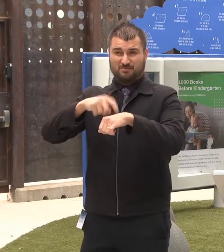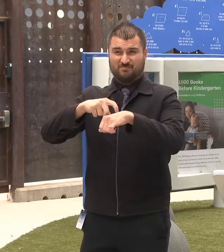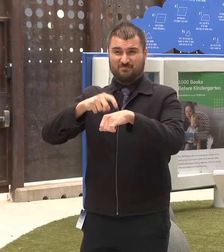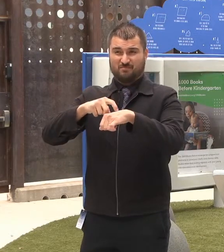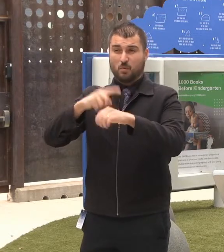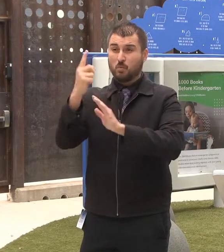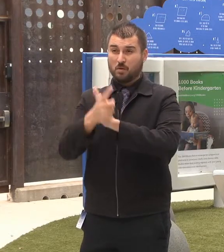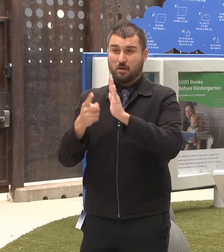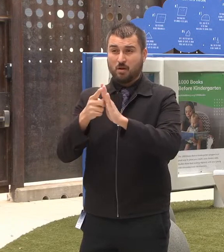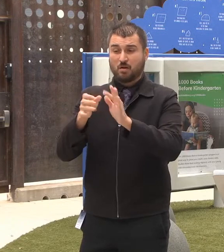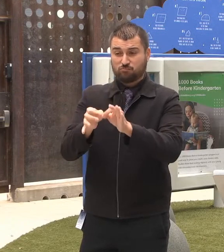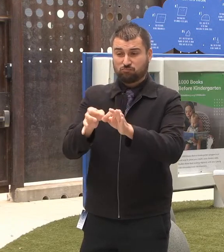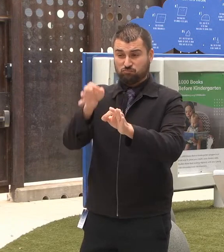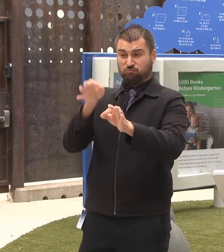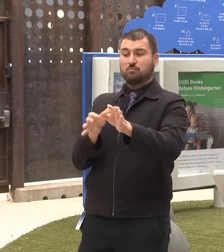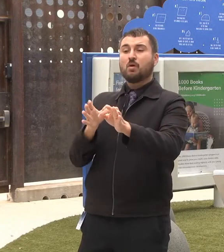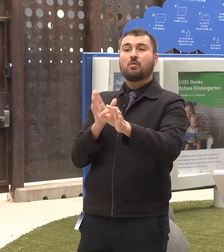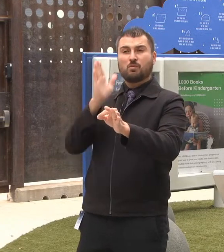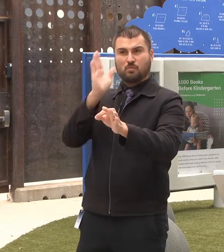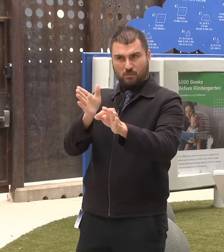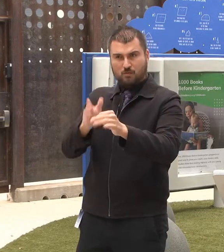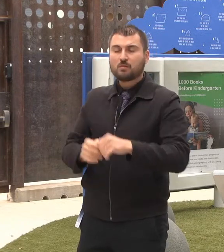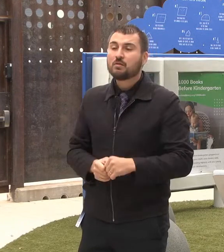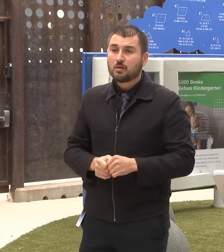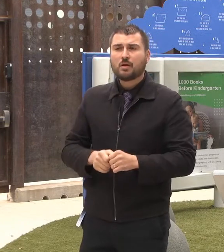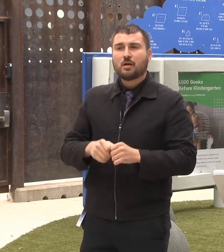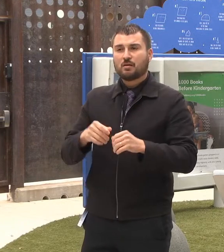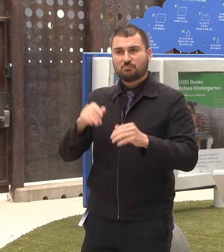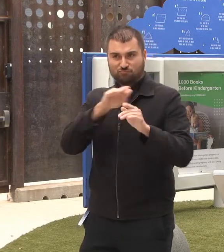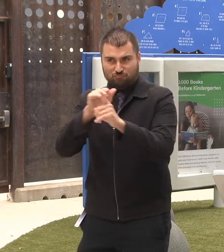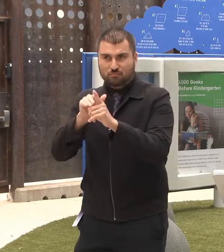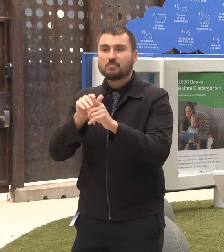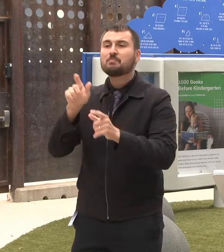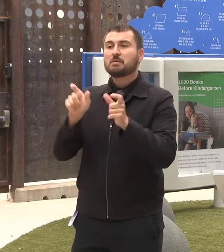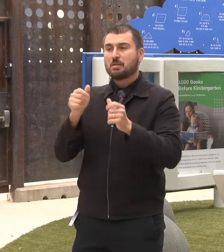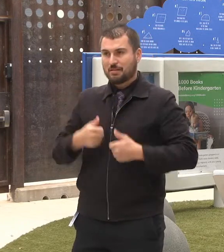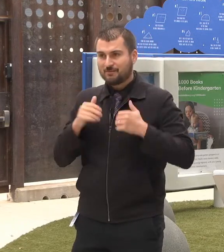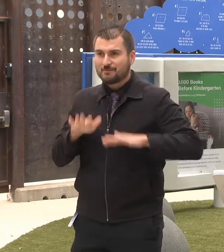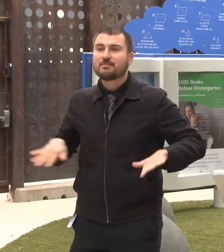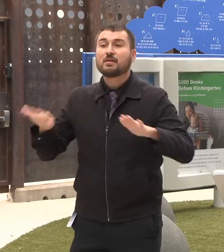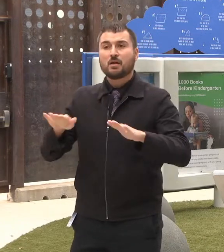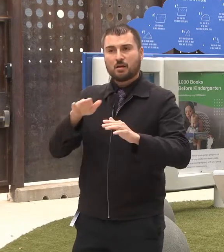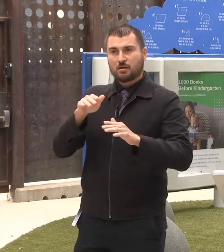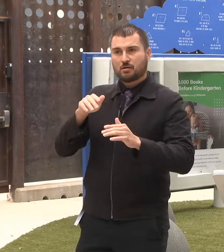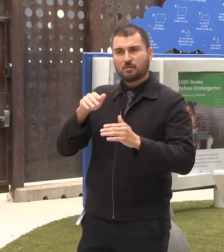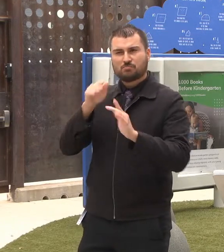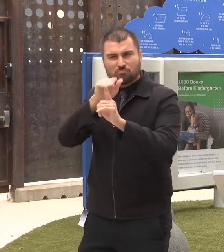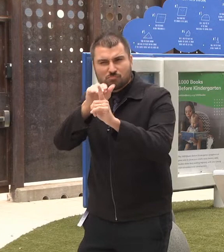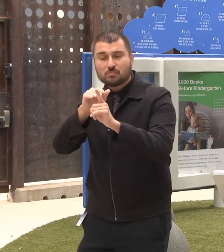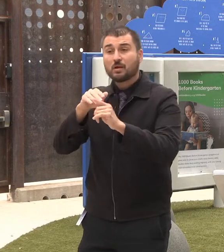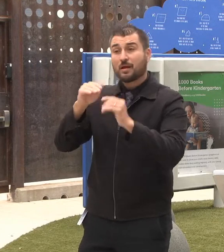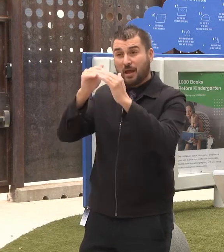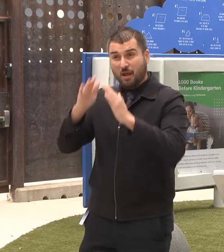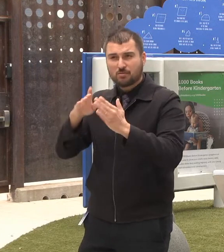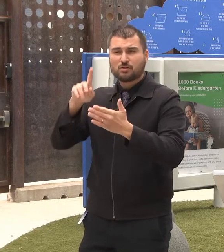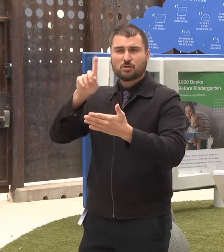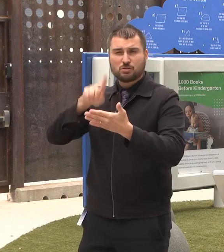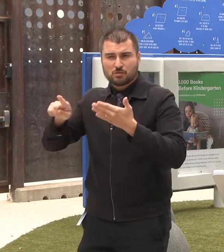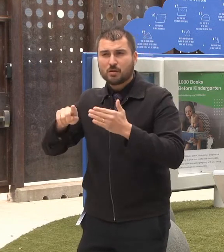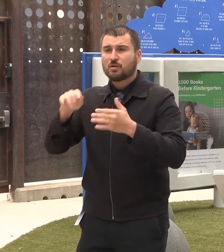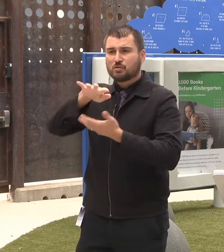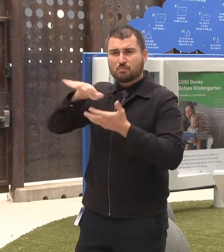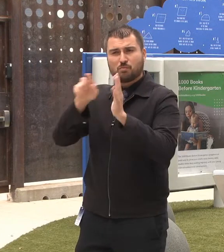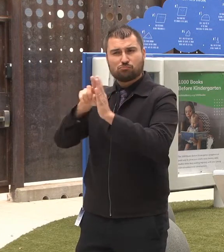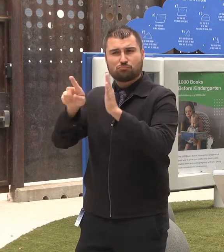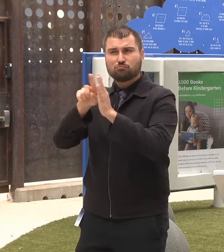remind residents that this is a perfect time to check the smoke detectors in your house to make sure the batteries that need changing do